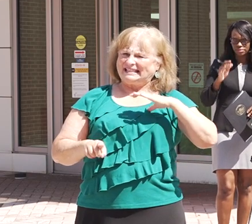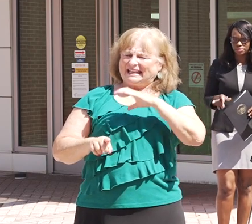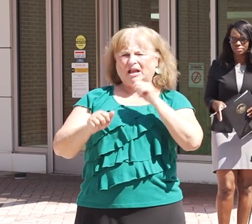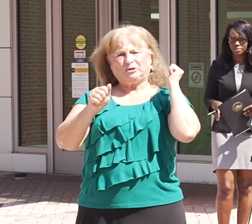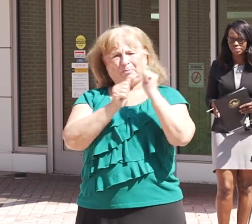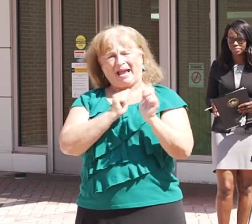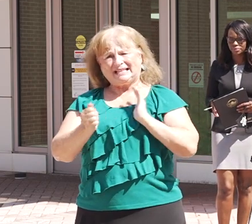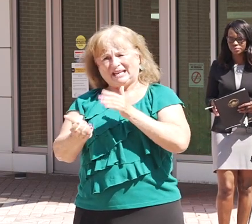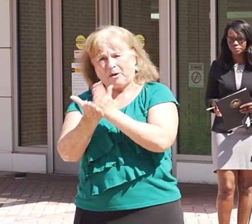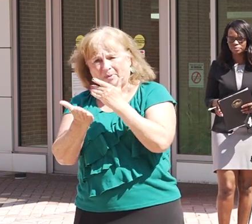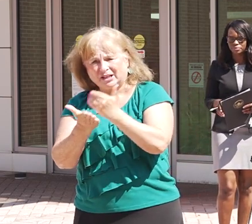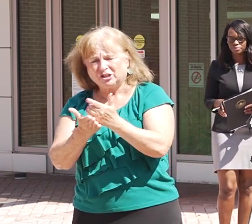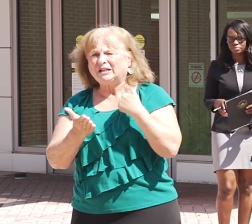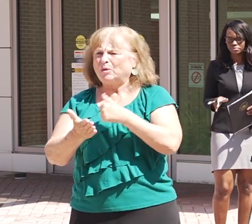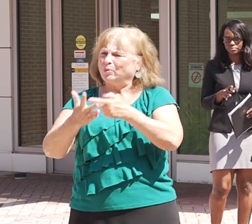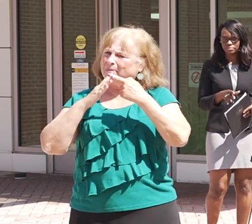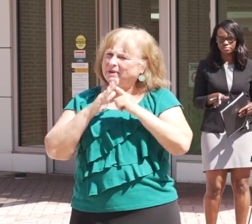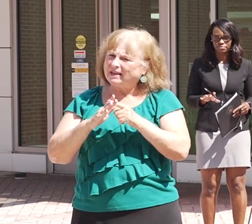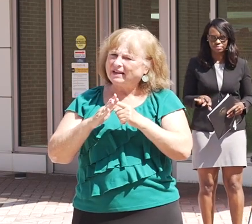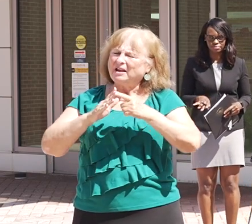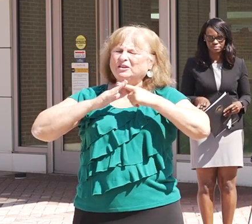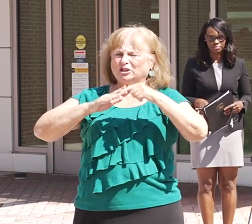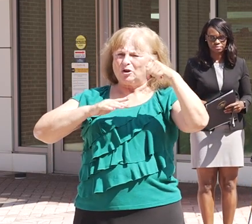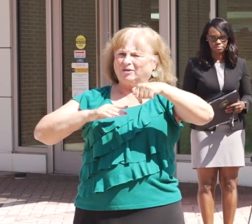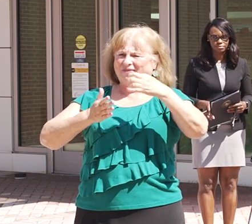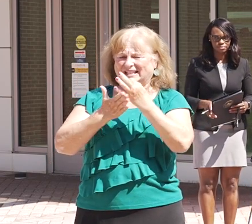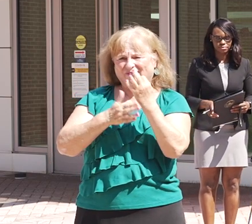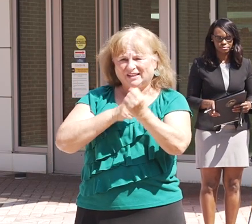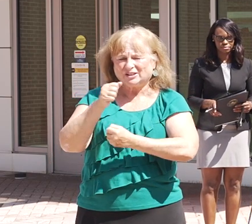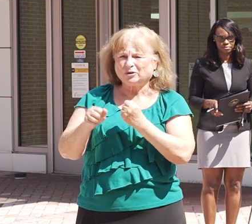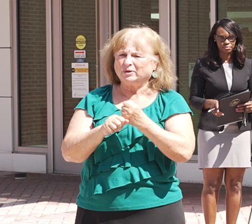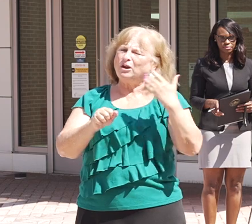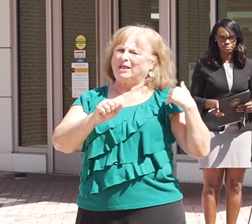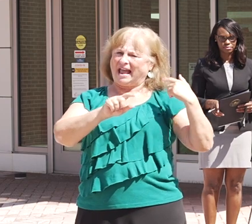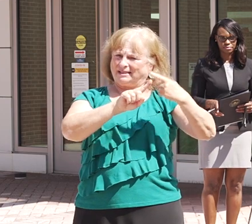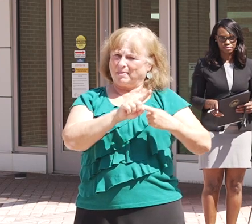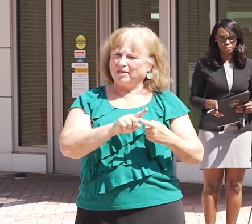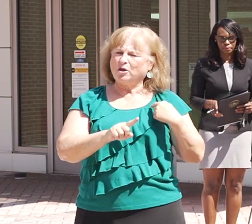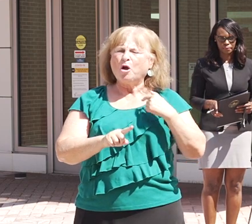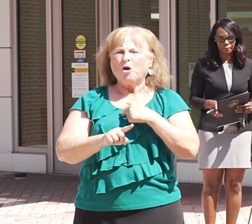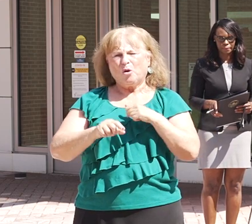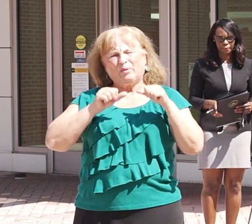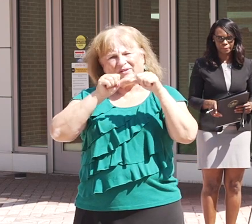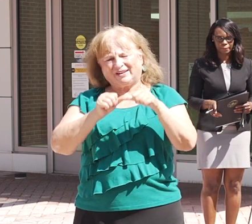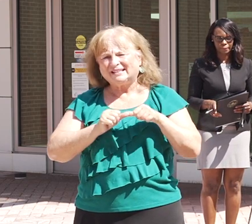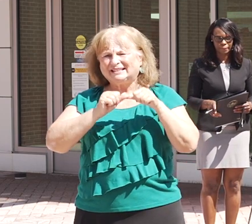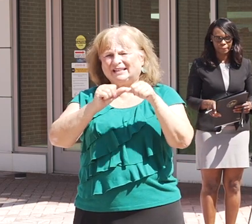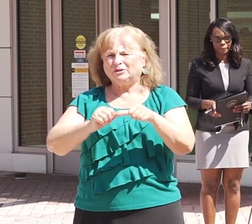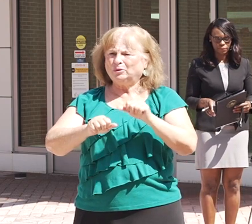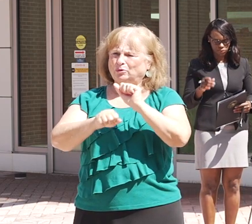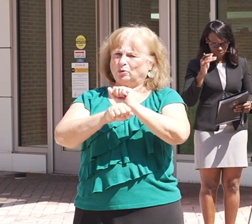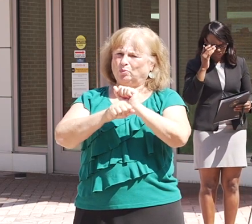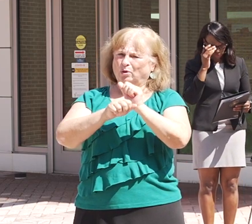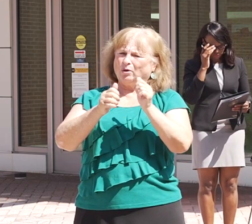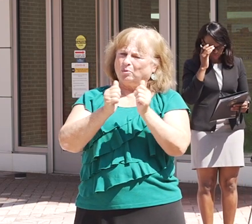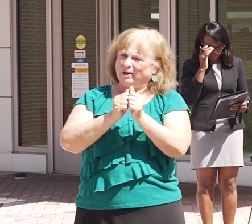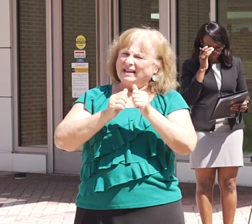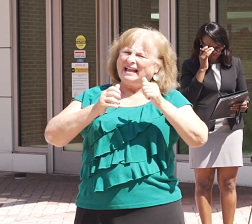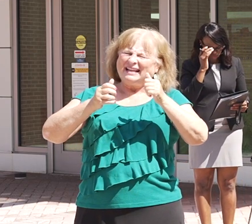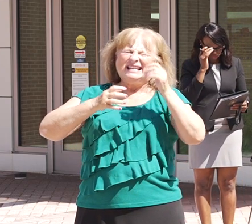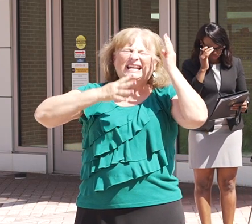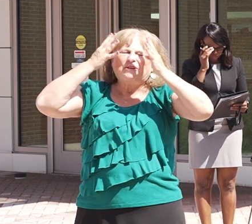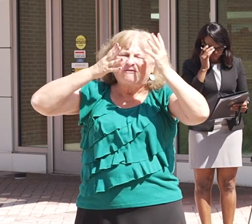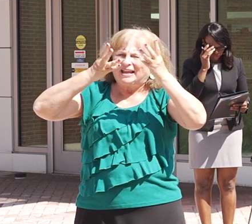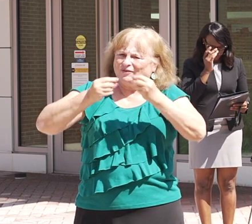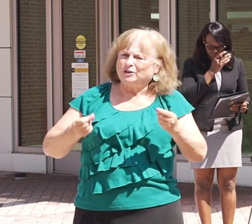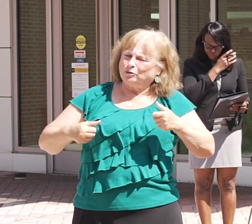our budget and we began the start of this fiscal year last month, we have continued to work on innovative